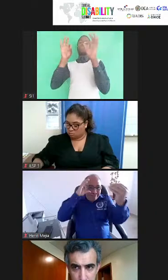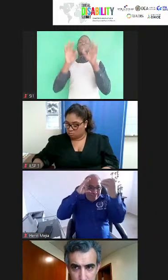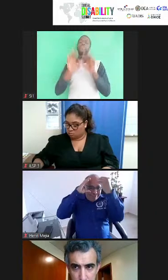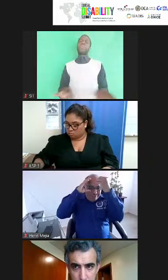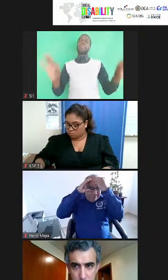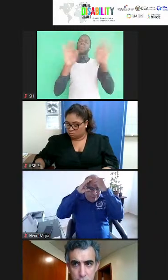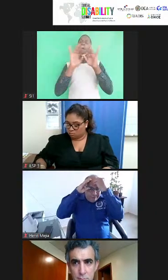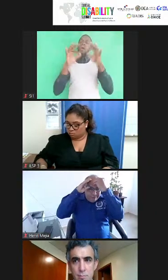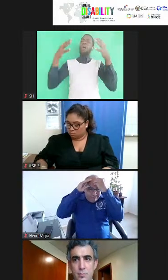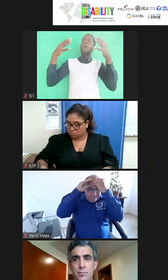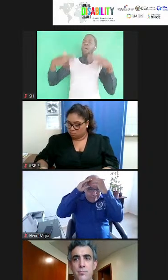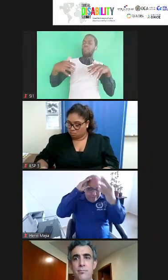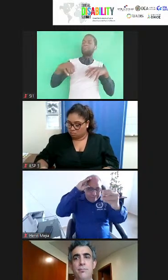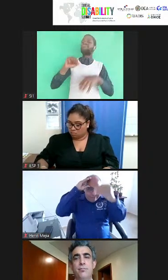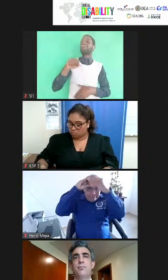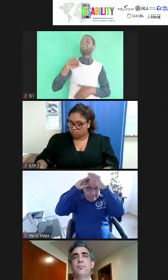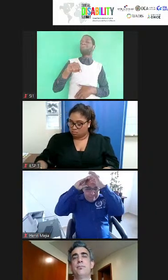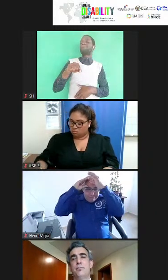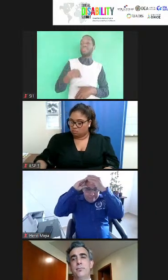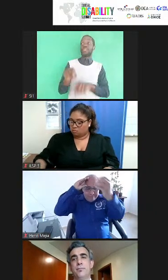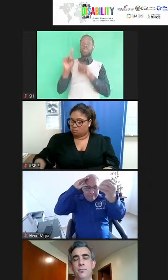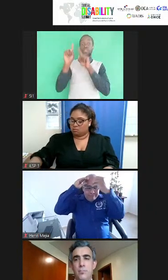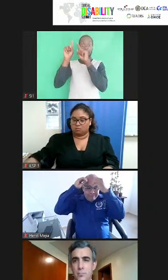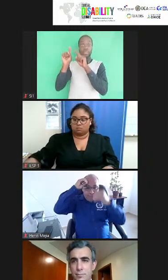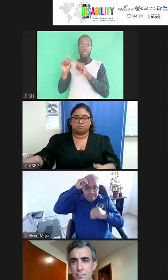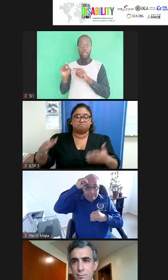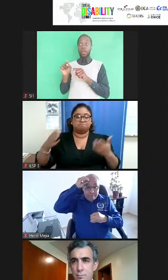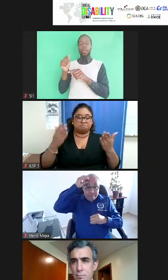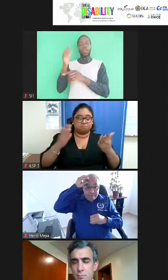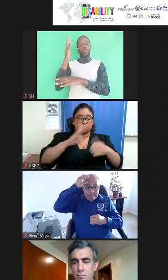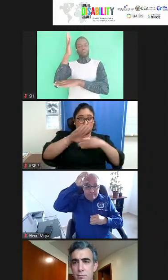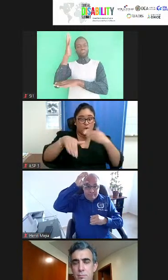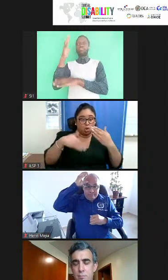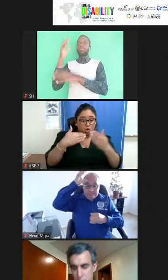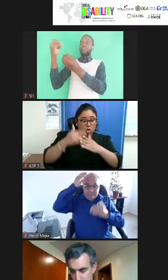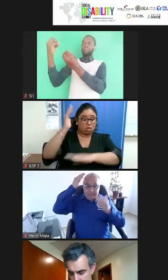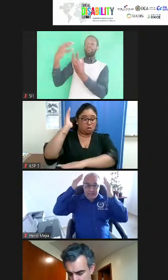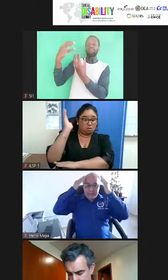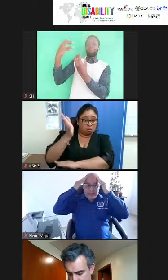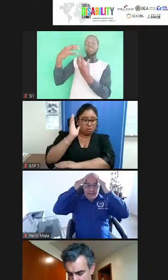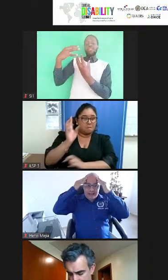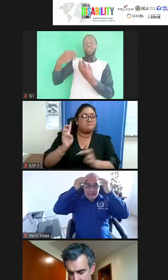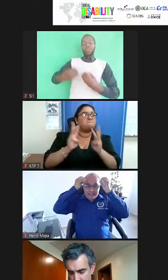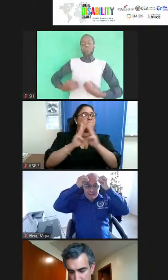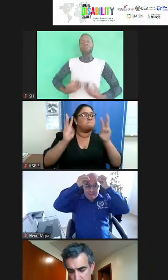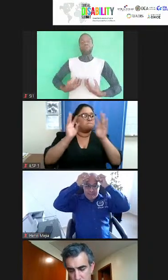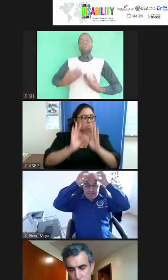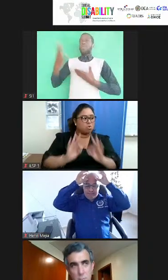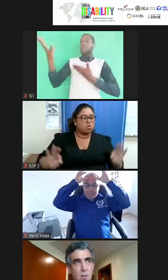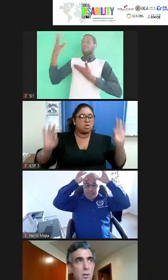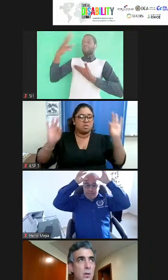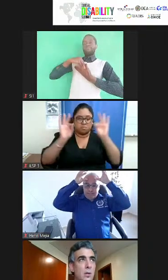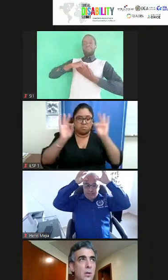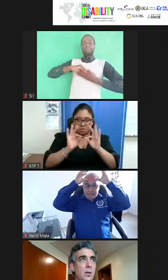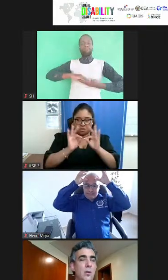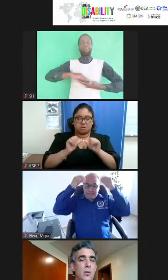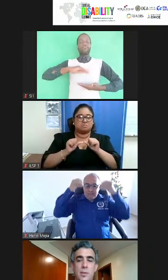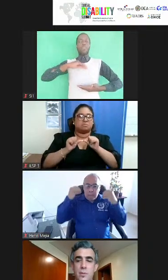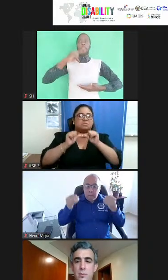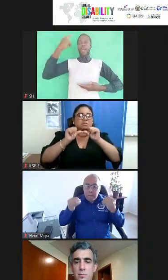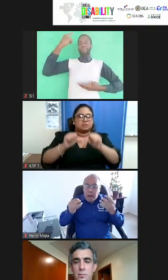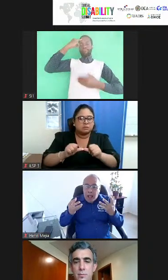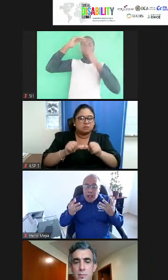and for sure they will continue providing us with this trend they will continue feeding